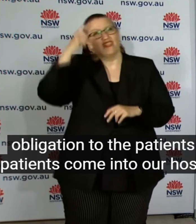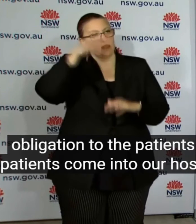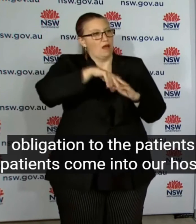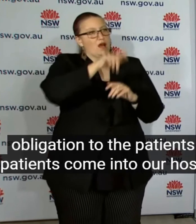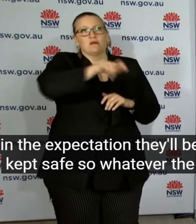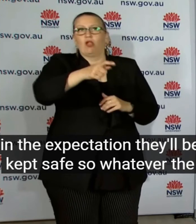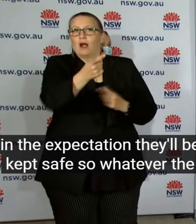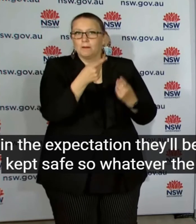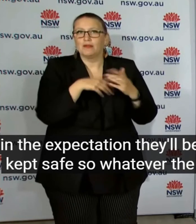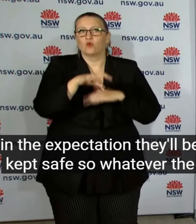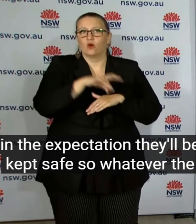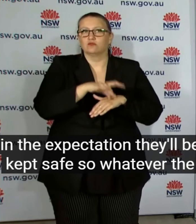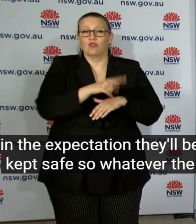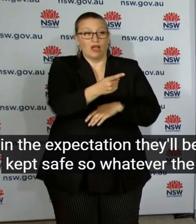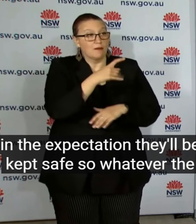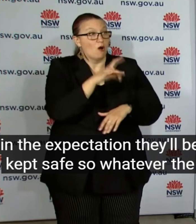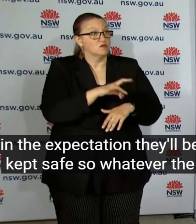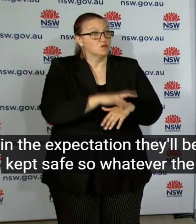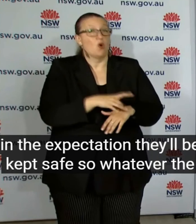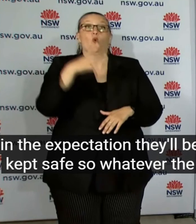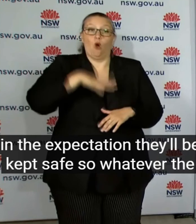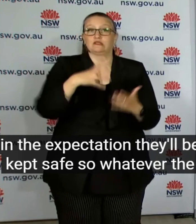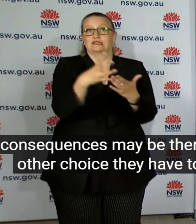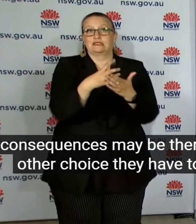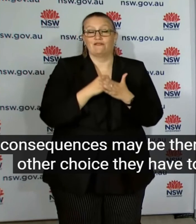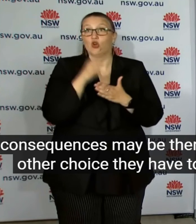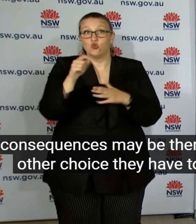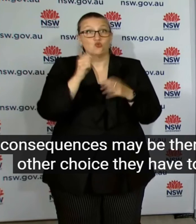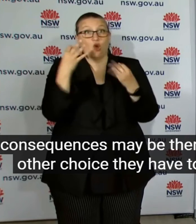be, there is no other choice. They have to get vaccinated. So,